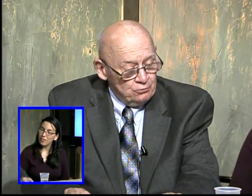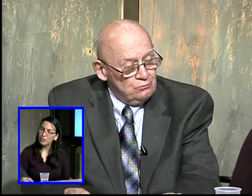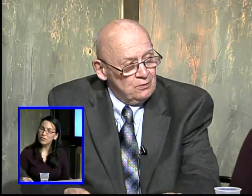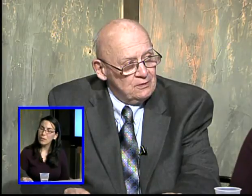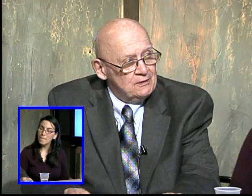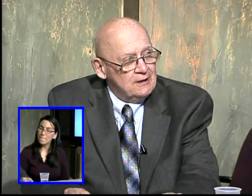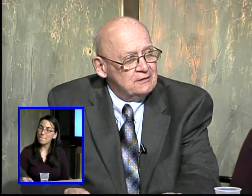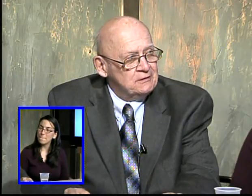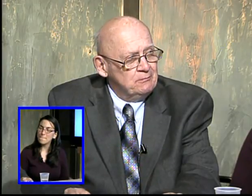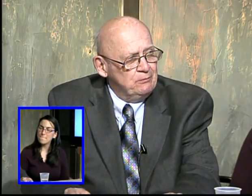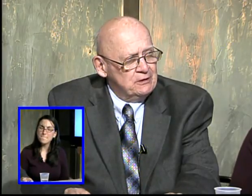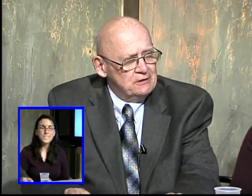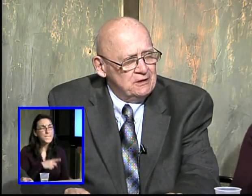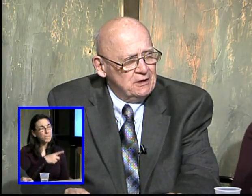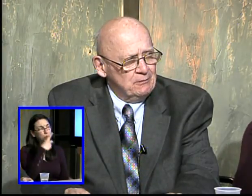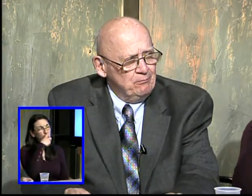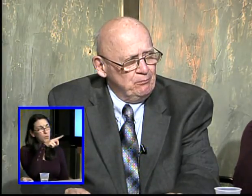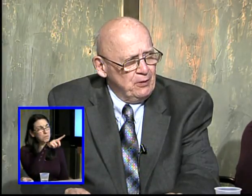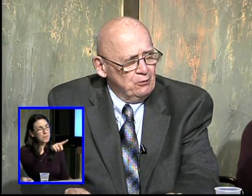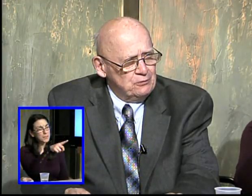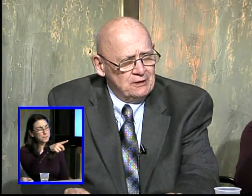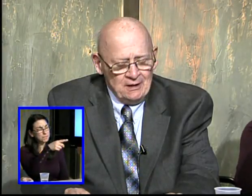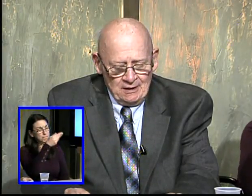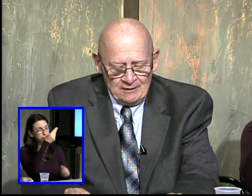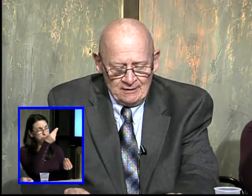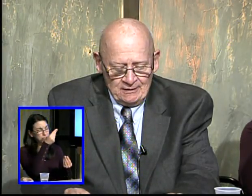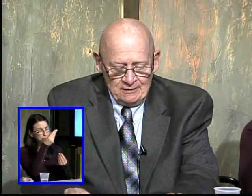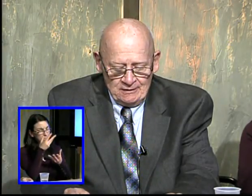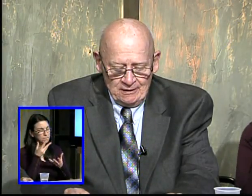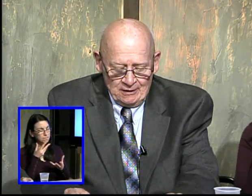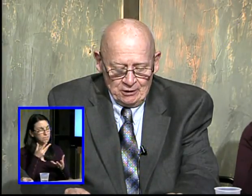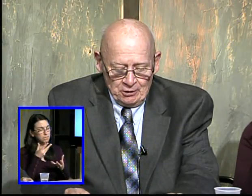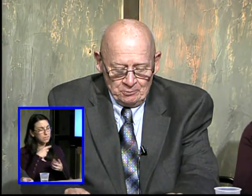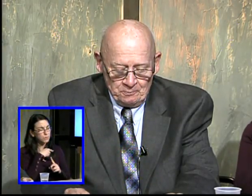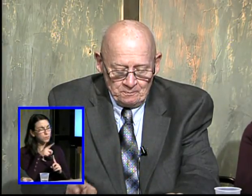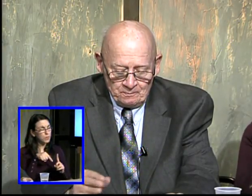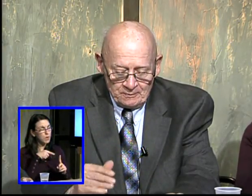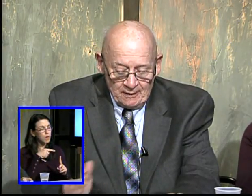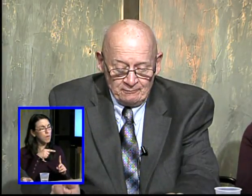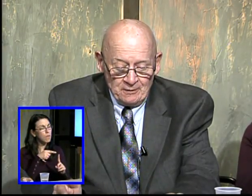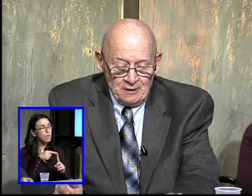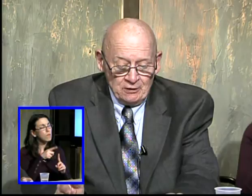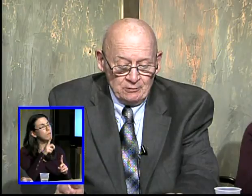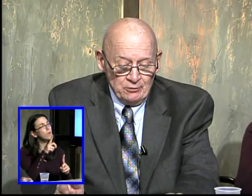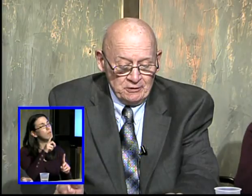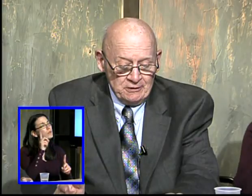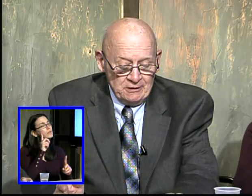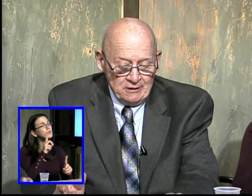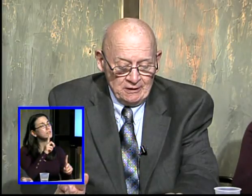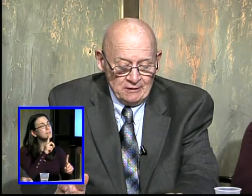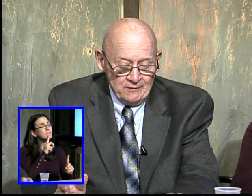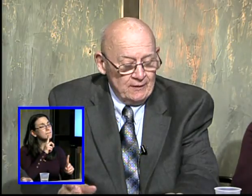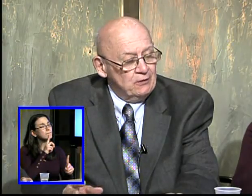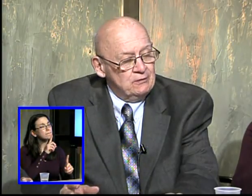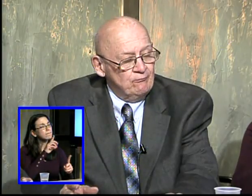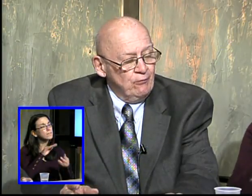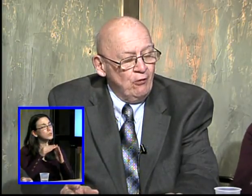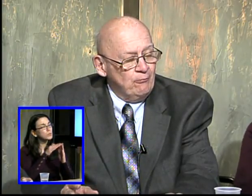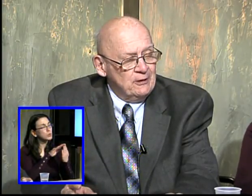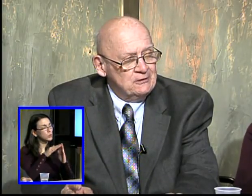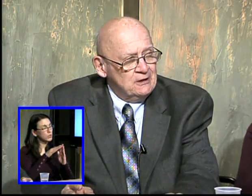can you tell us a bit about the deaf community and